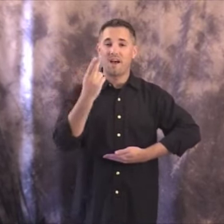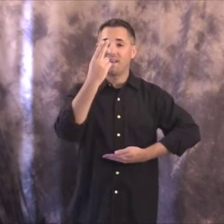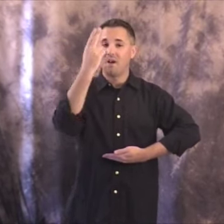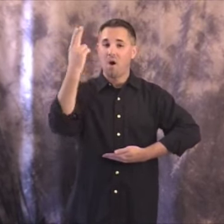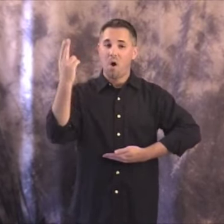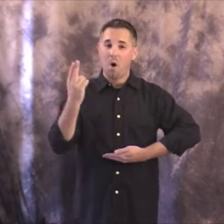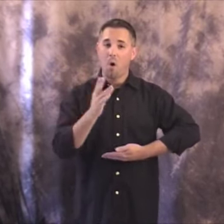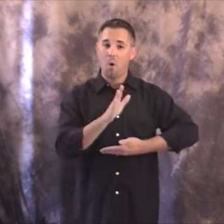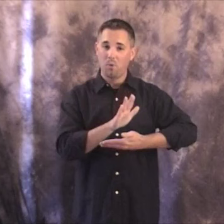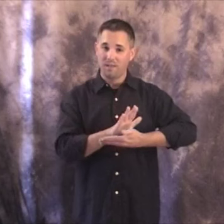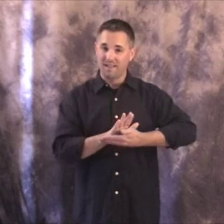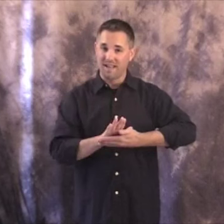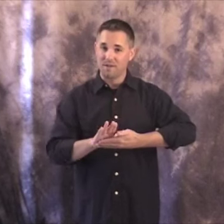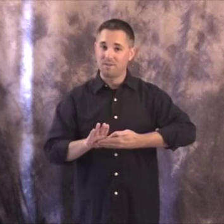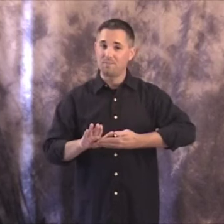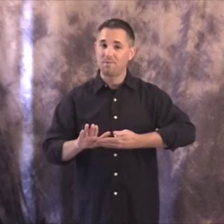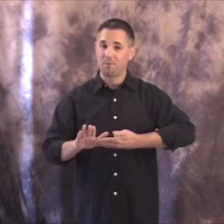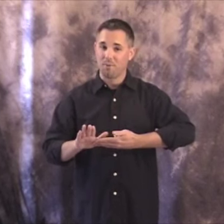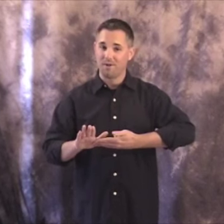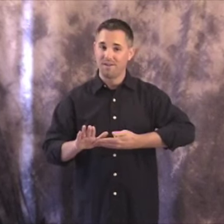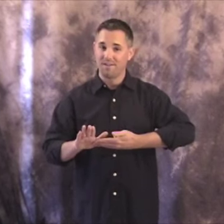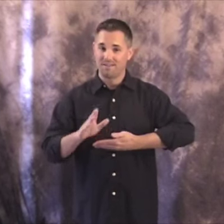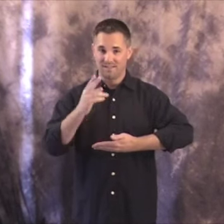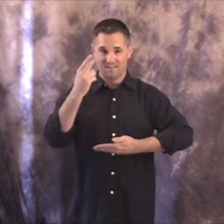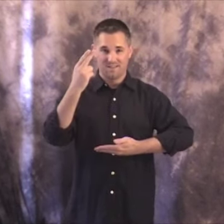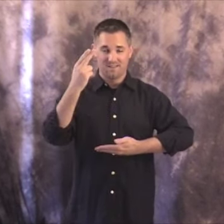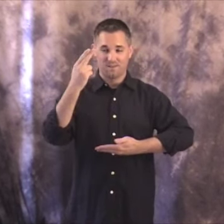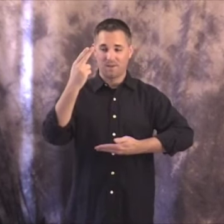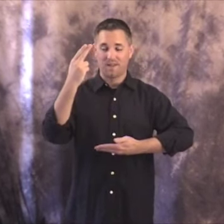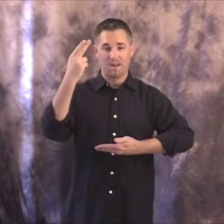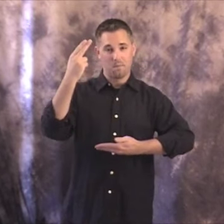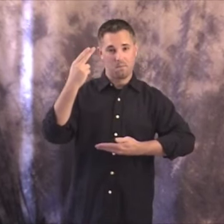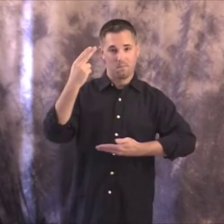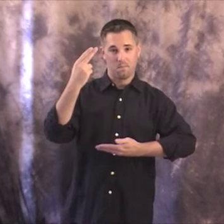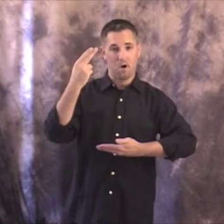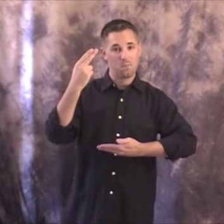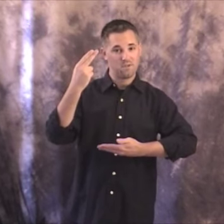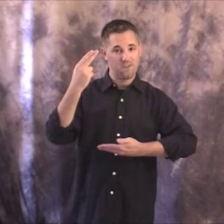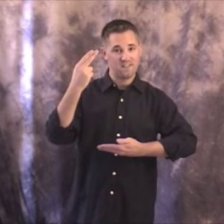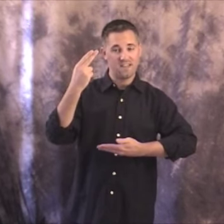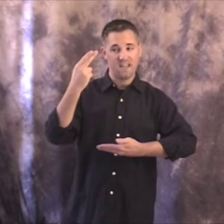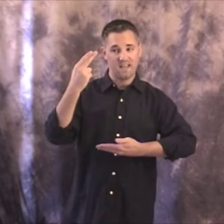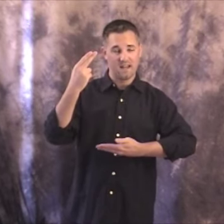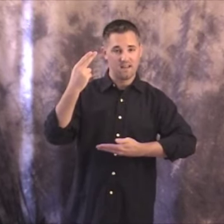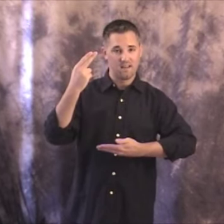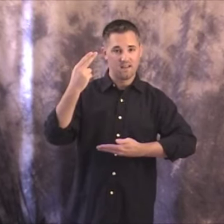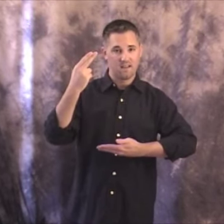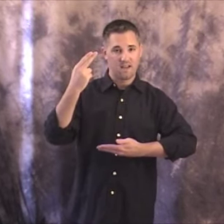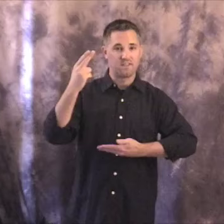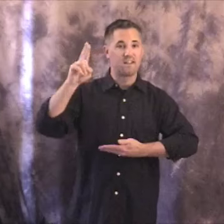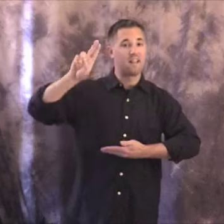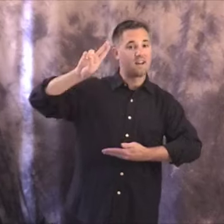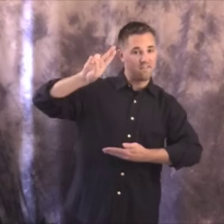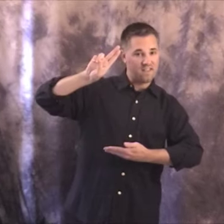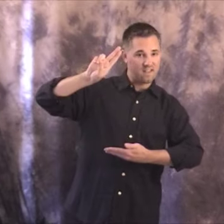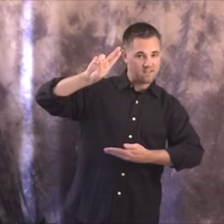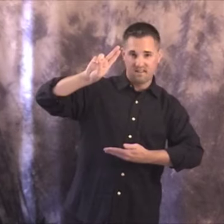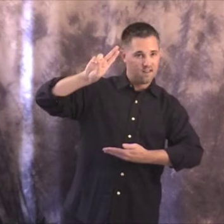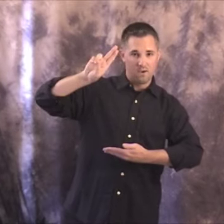sign holy like you did before. So again, palm is facing in. I've seen a lot of this,